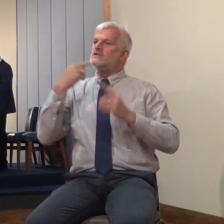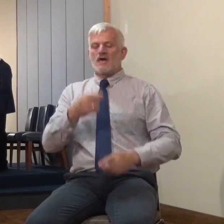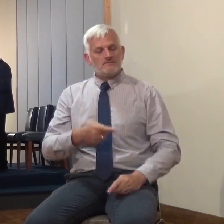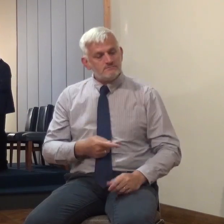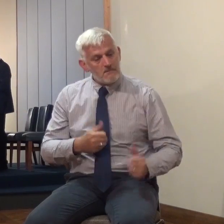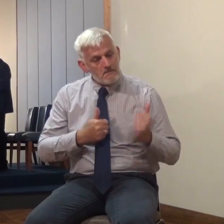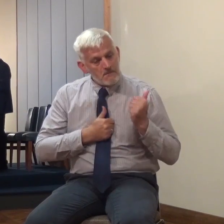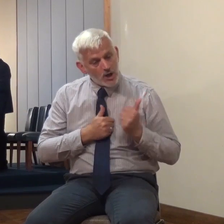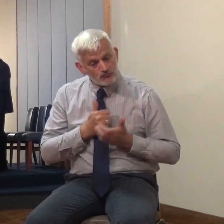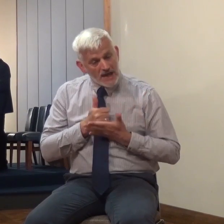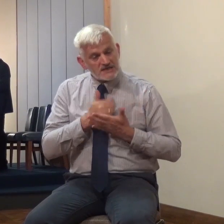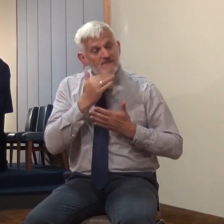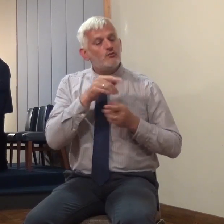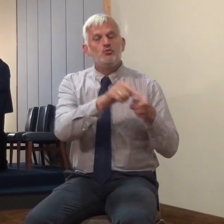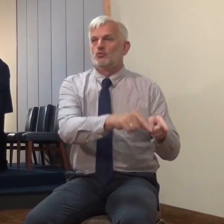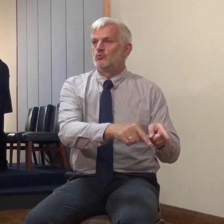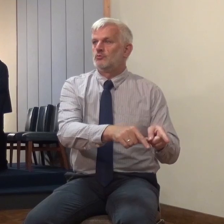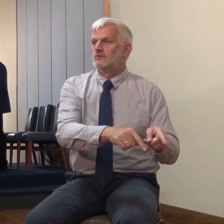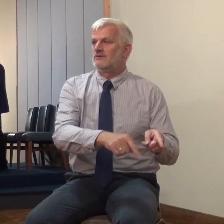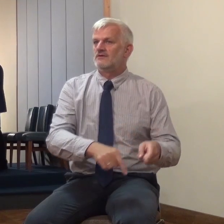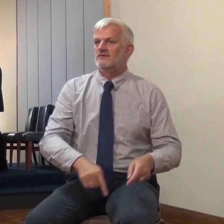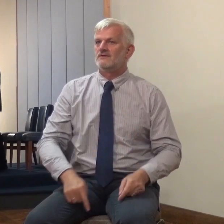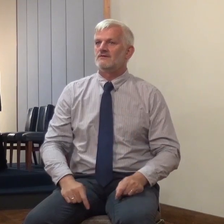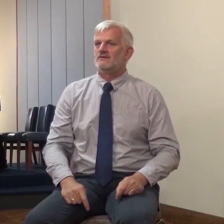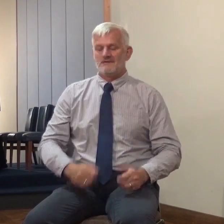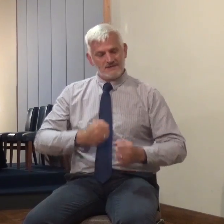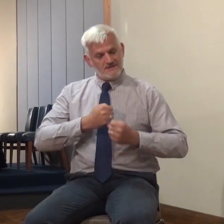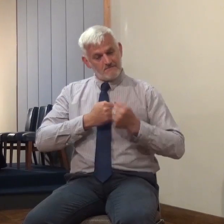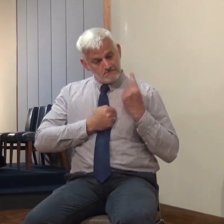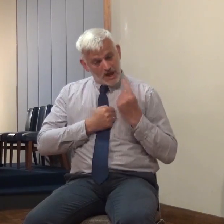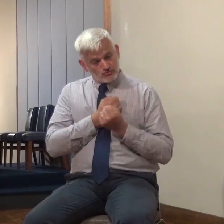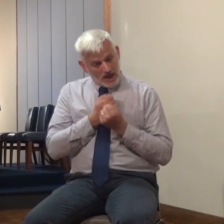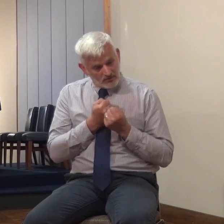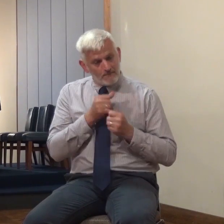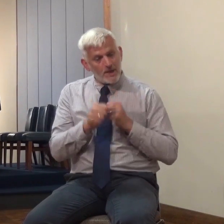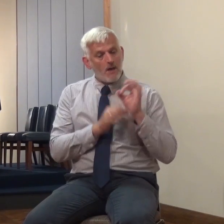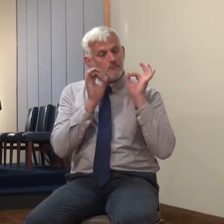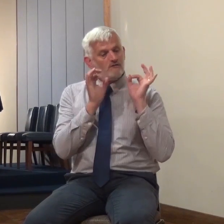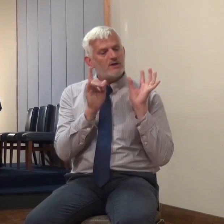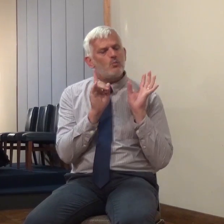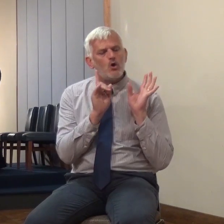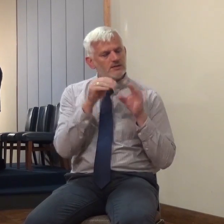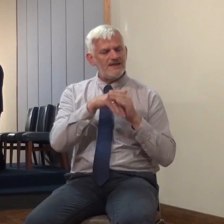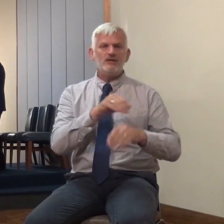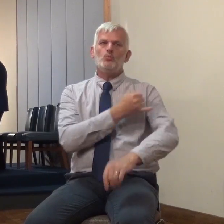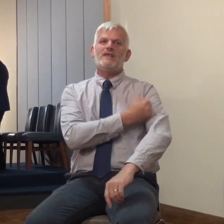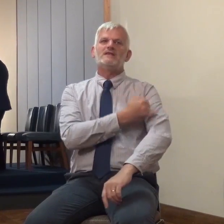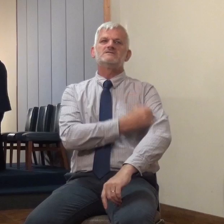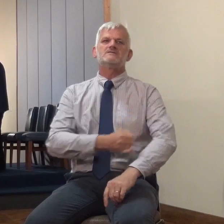for thee, for my strength is made perfect in weakness. So that's